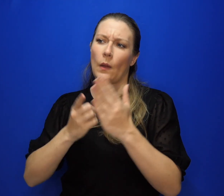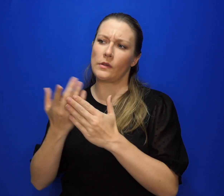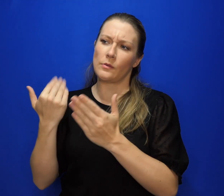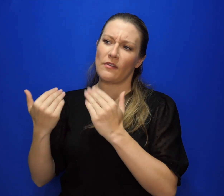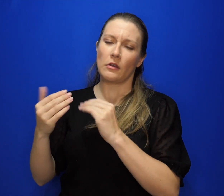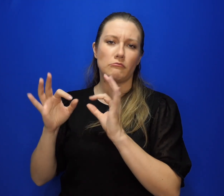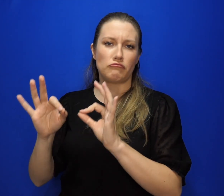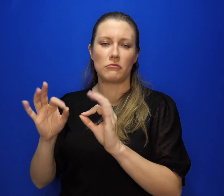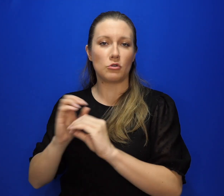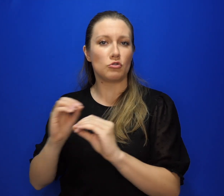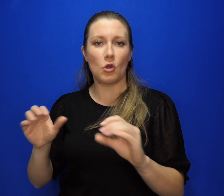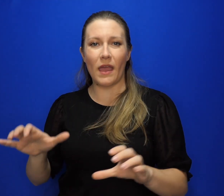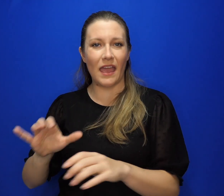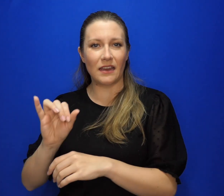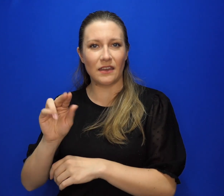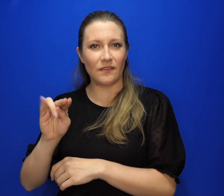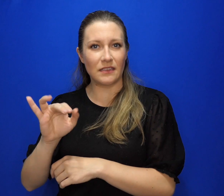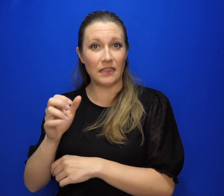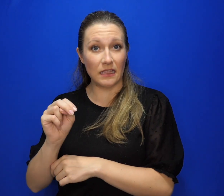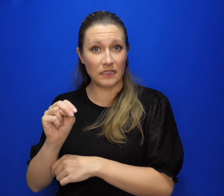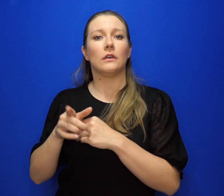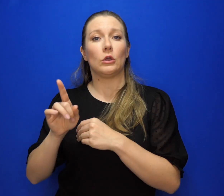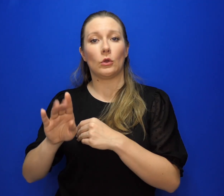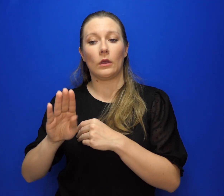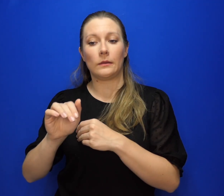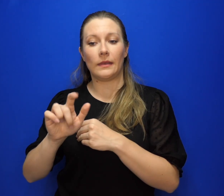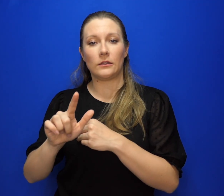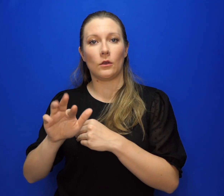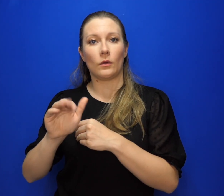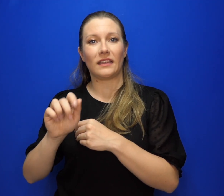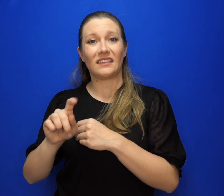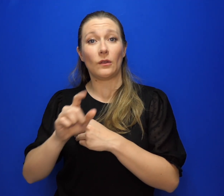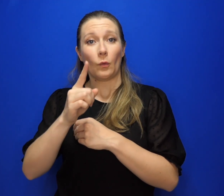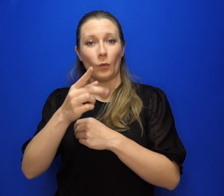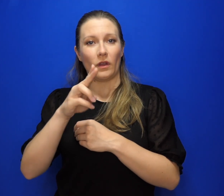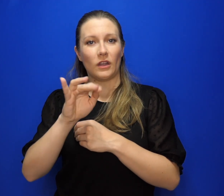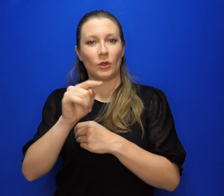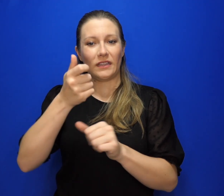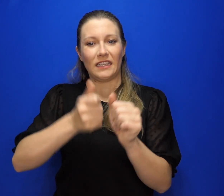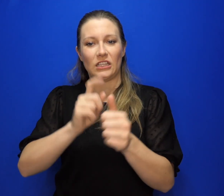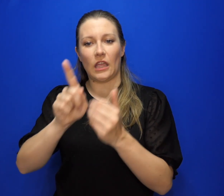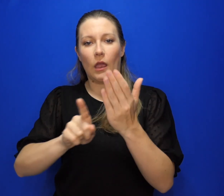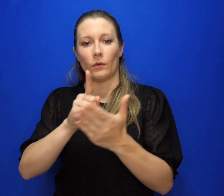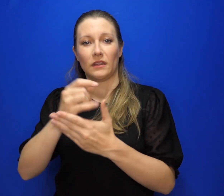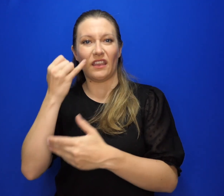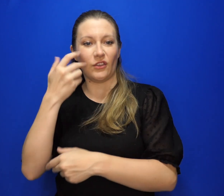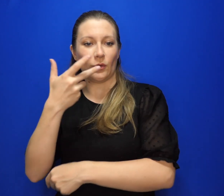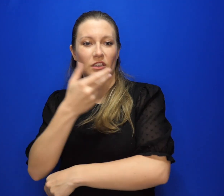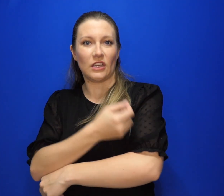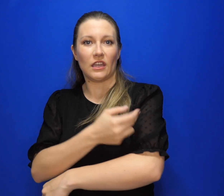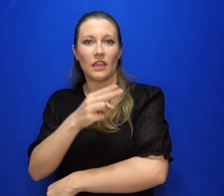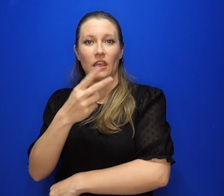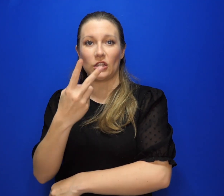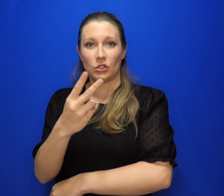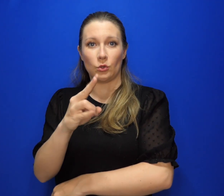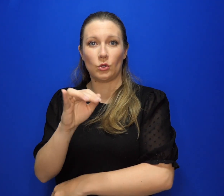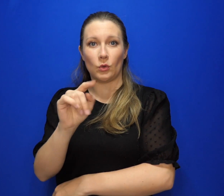all, and your basal rate was 1 unit per hour, if you just bolused 2 units and then shut your basal off for 2